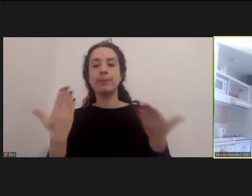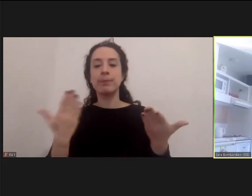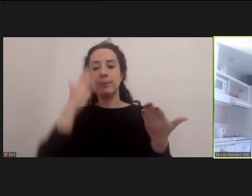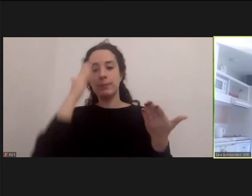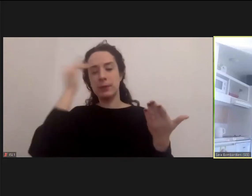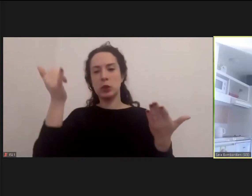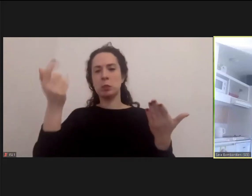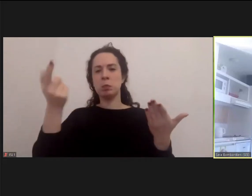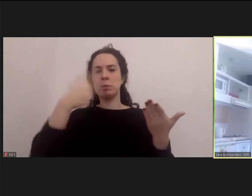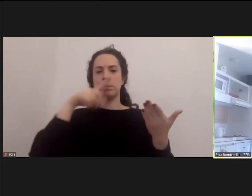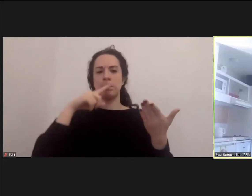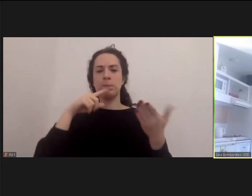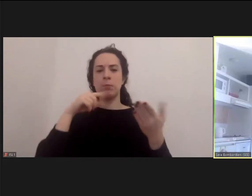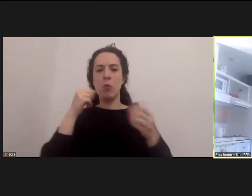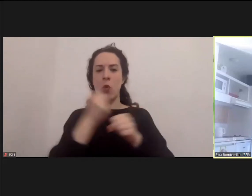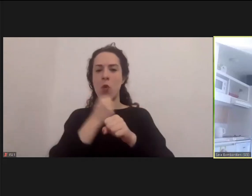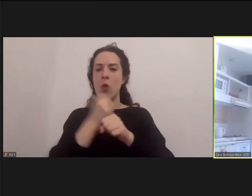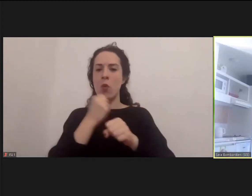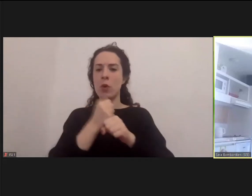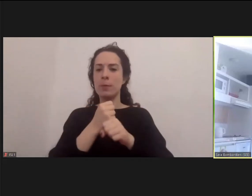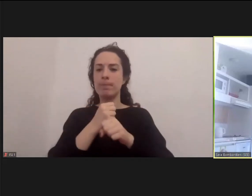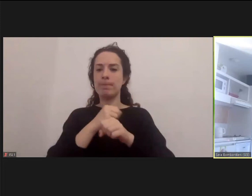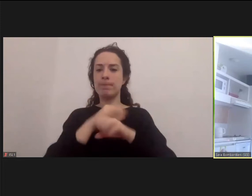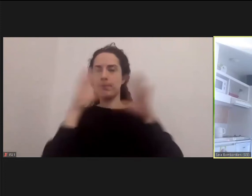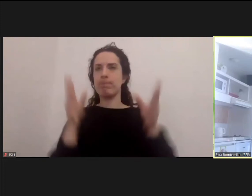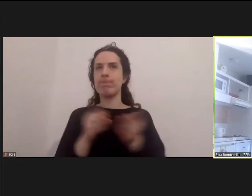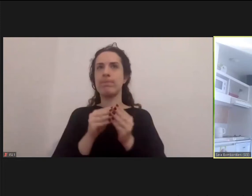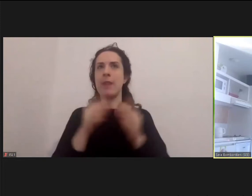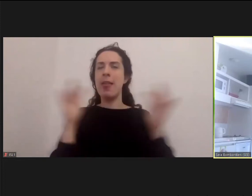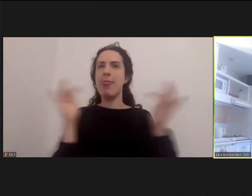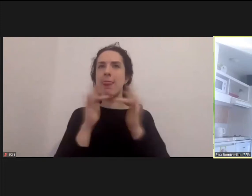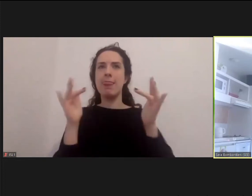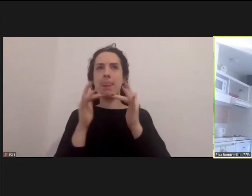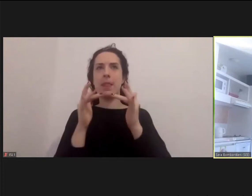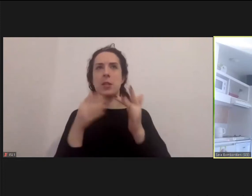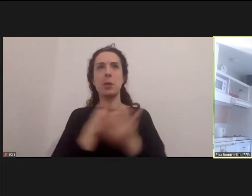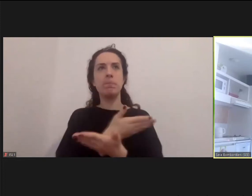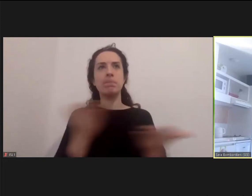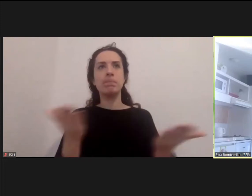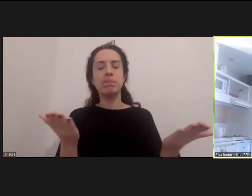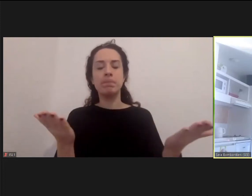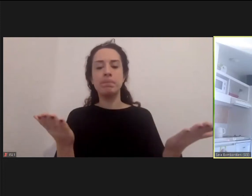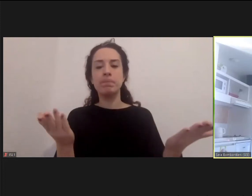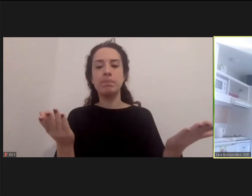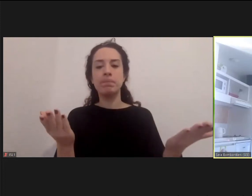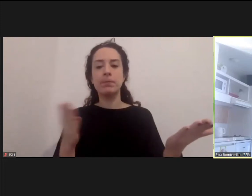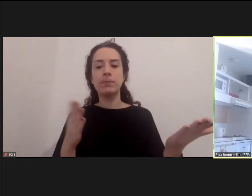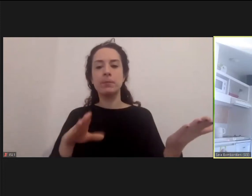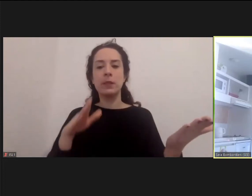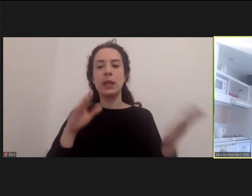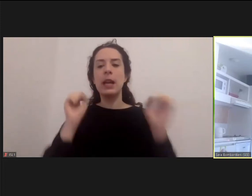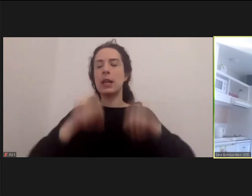potential in the digital sector can help to achieve a better inclusion for people with